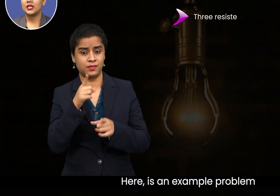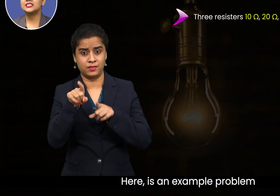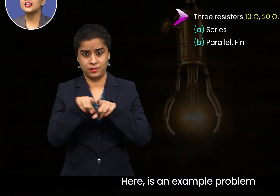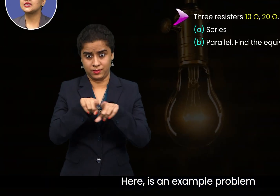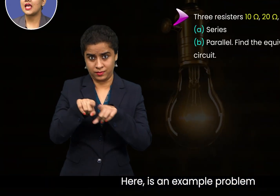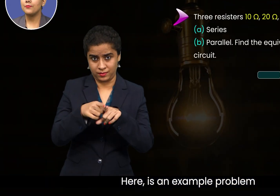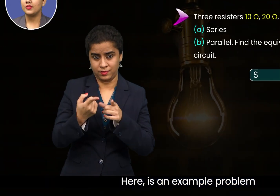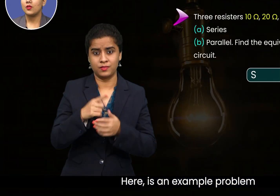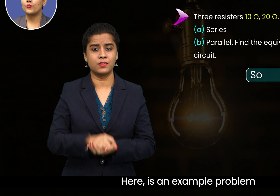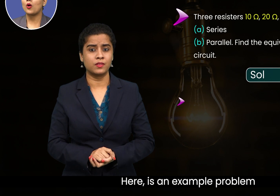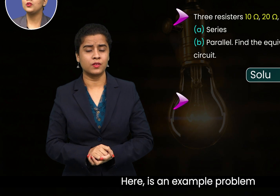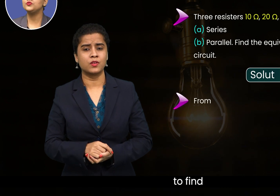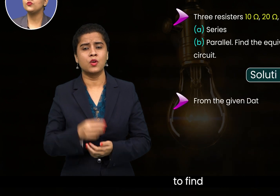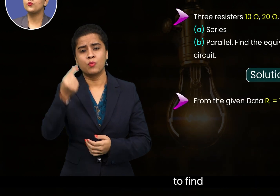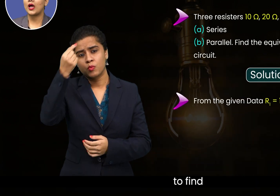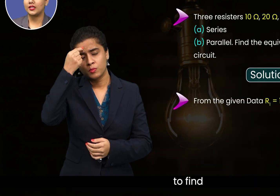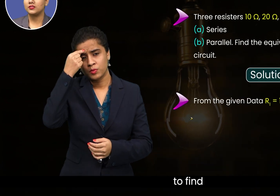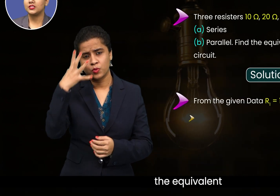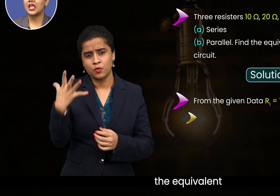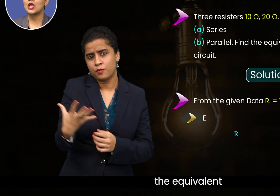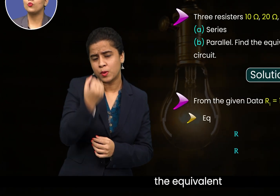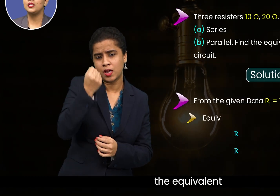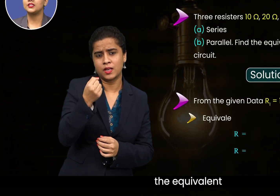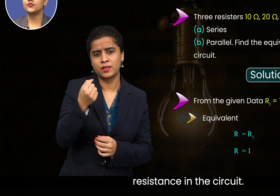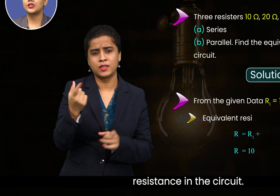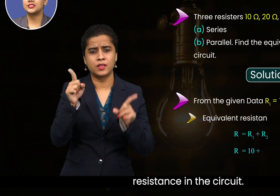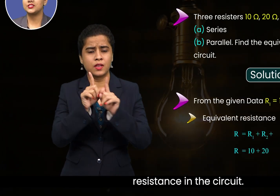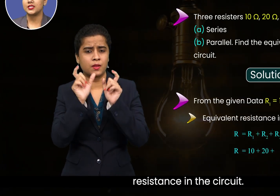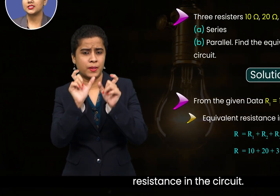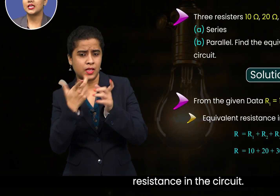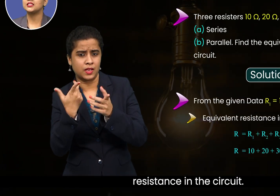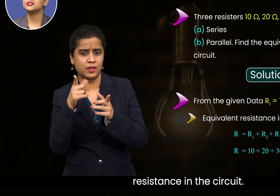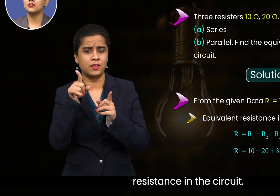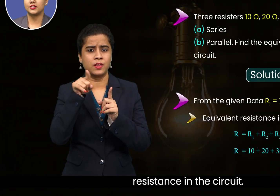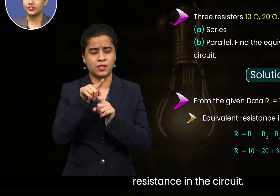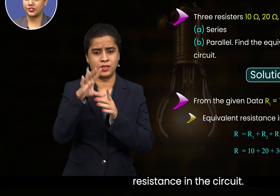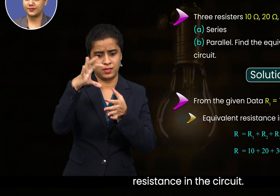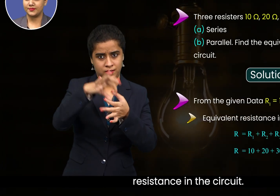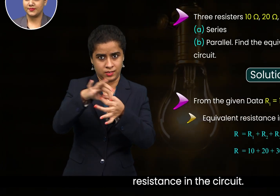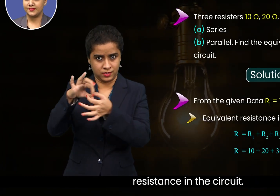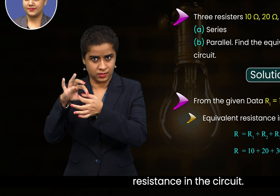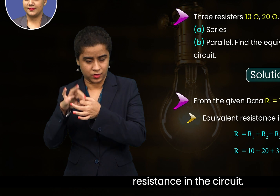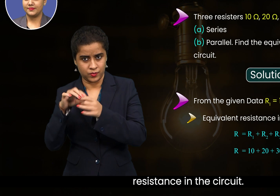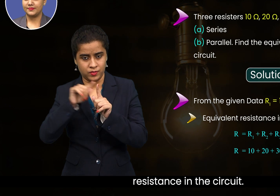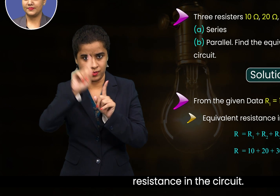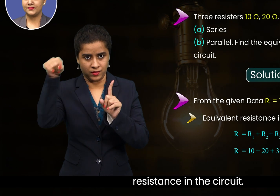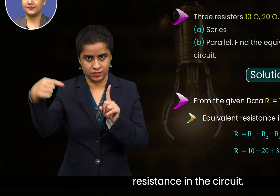Here is an example problem to find the equivalent resistance in the circuit.